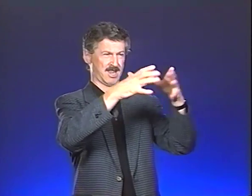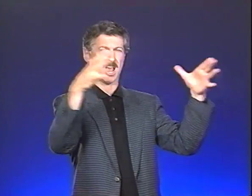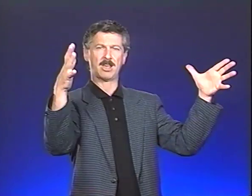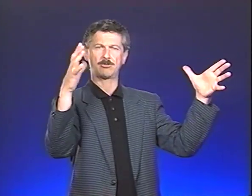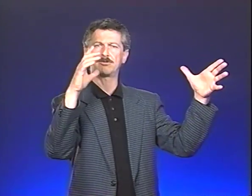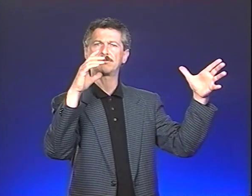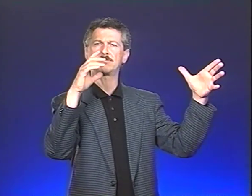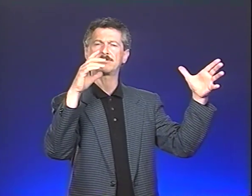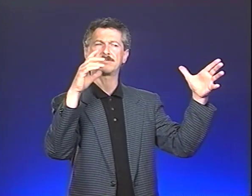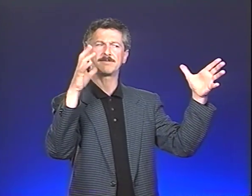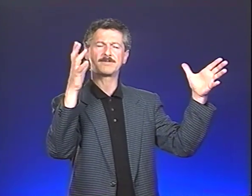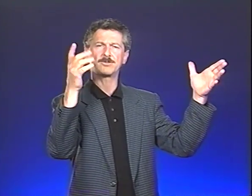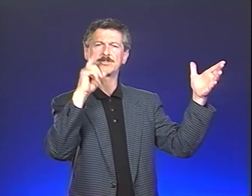systems.